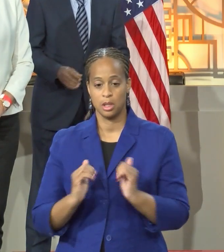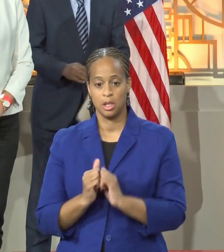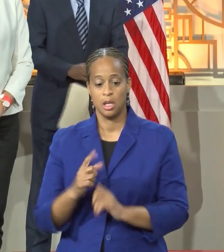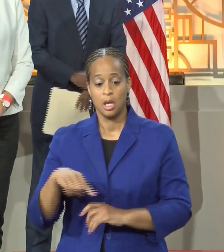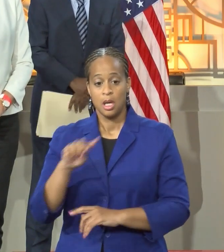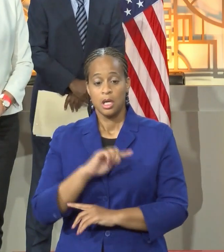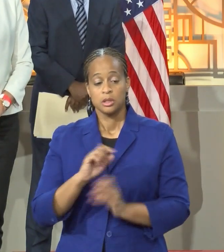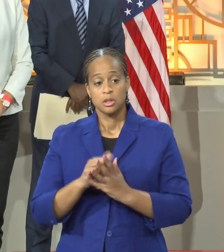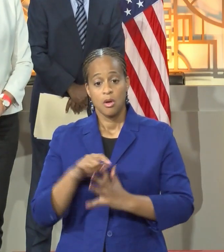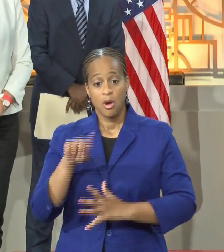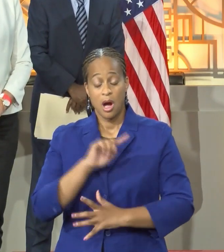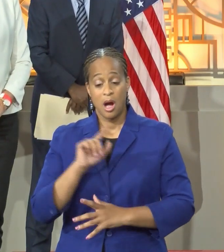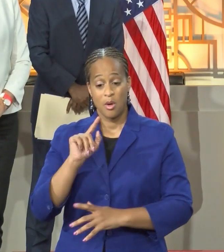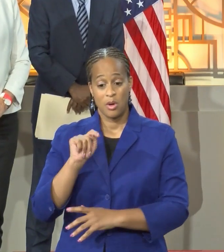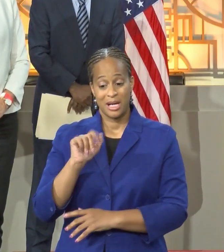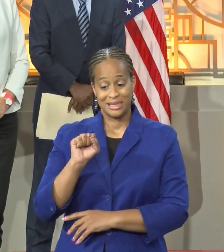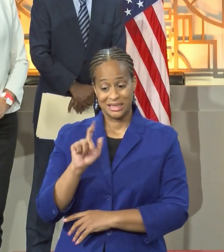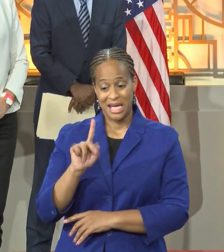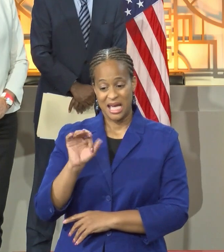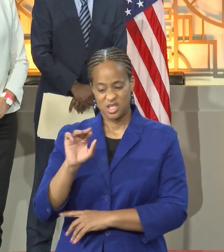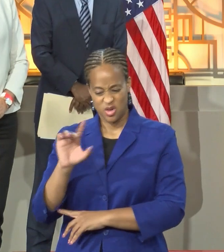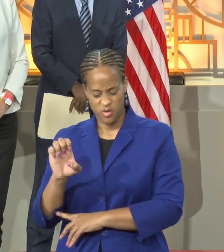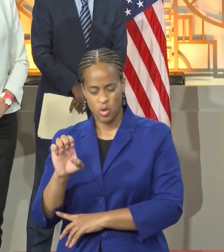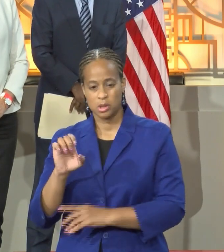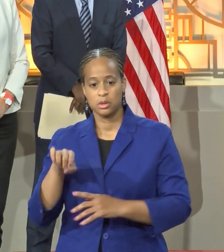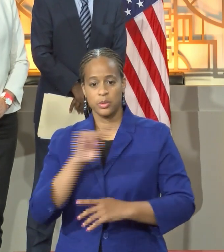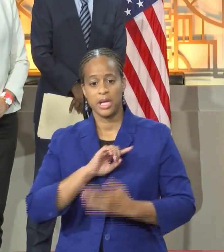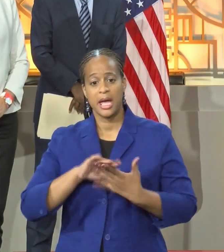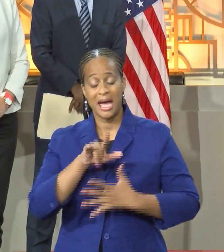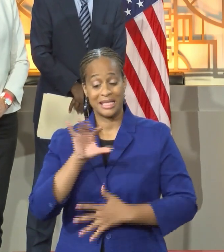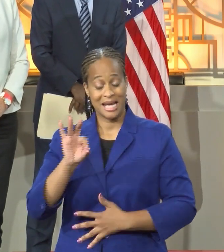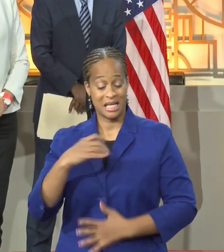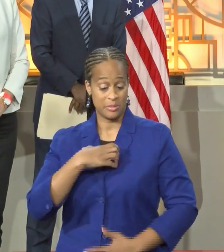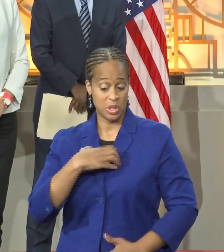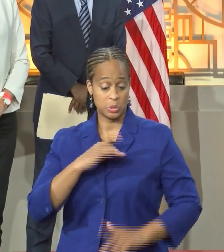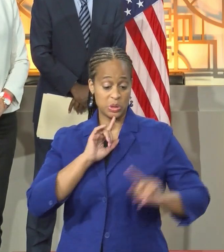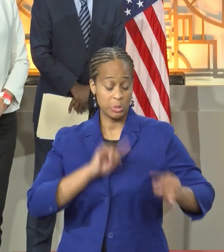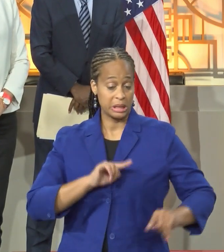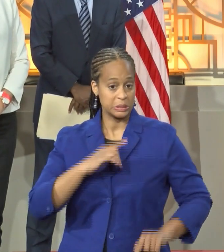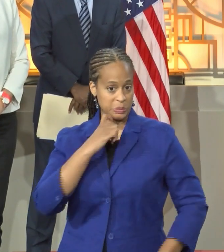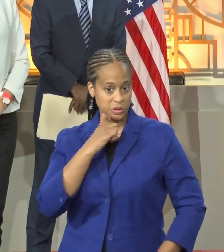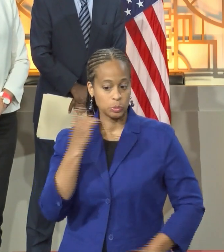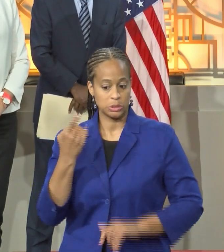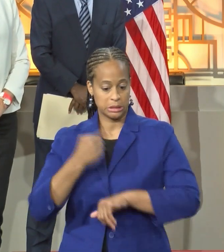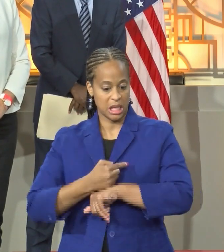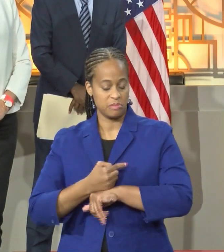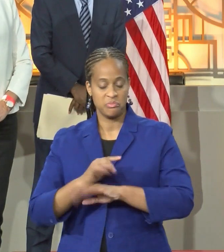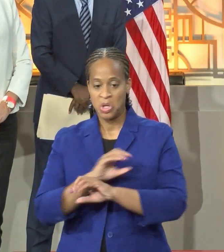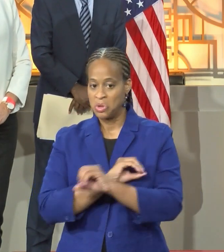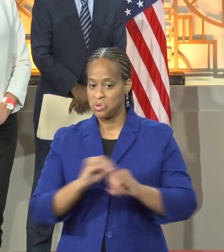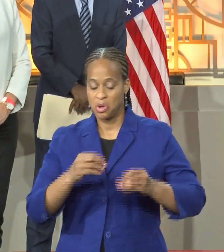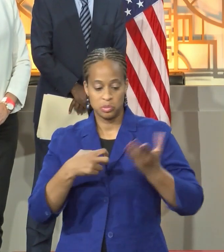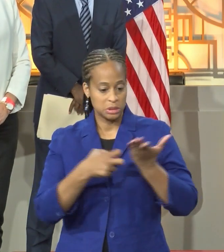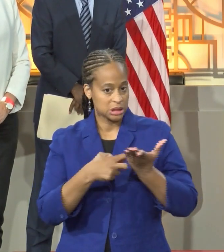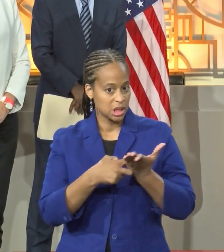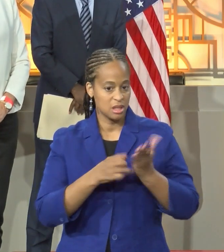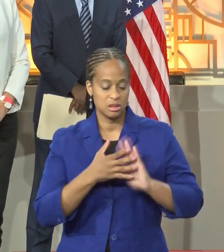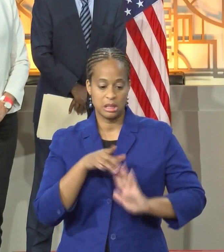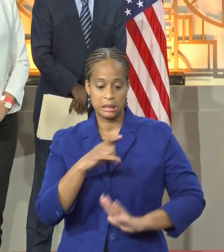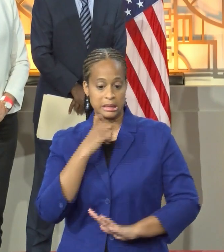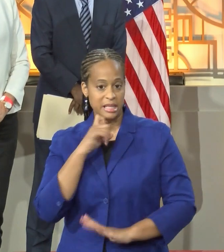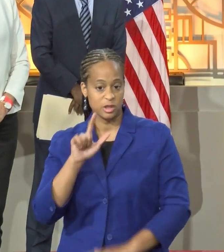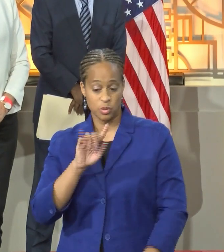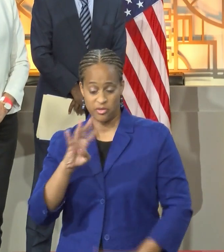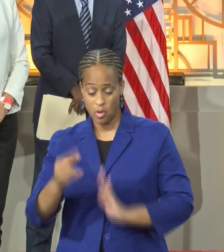occupancy task force, we had 9 complaints that we responded to in the last 24 hours. There were no citations issued in the last 24